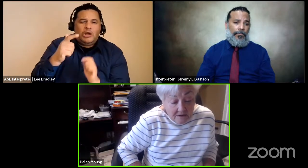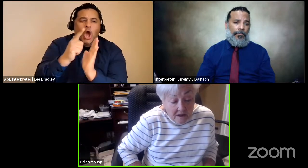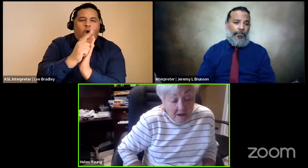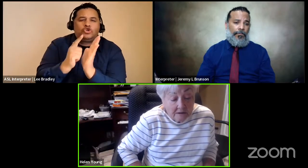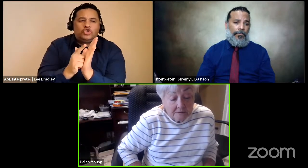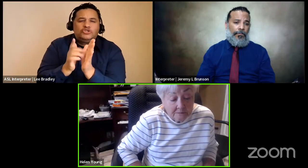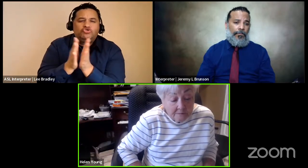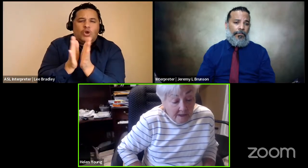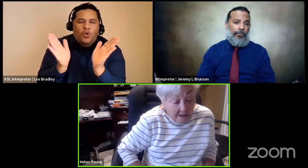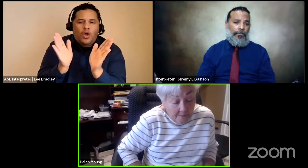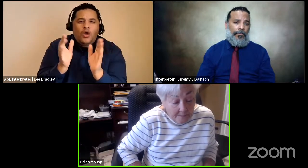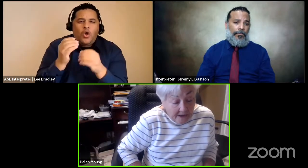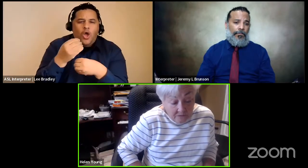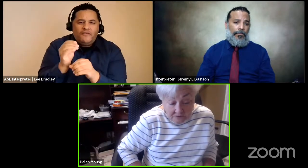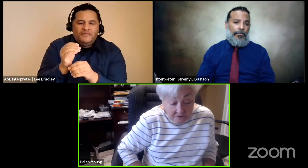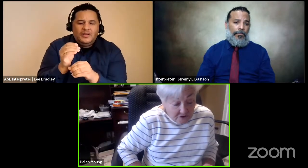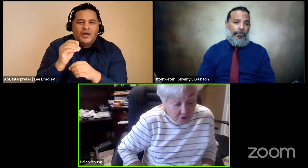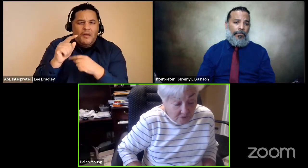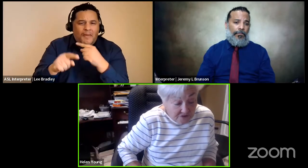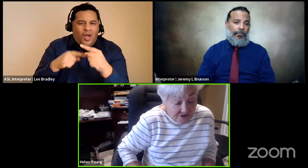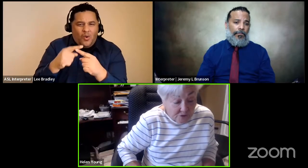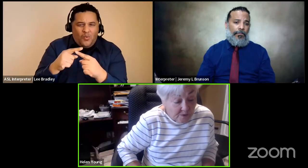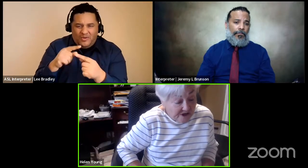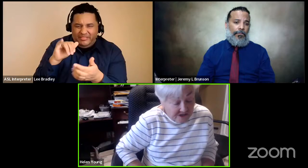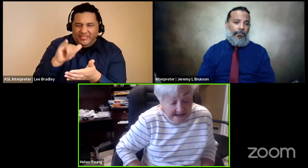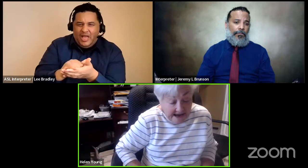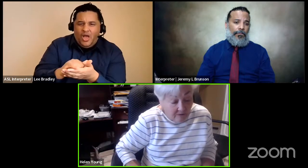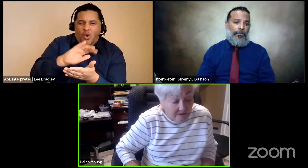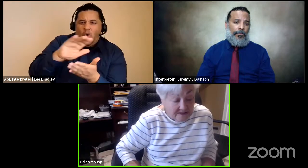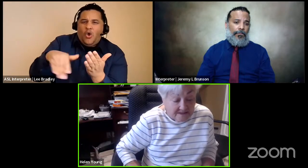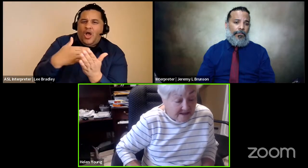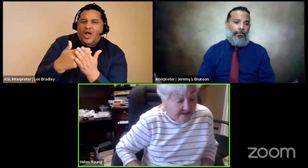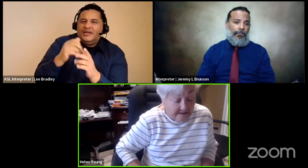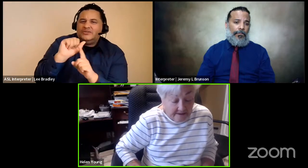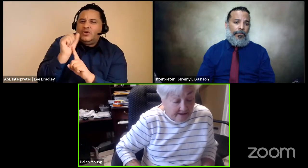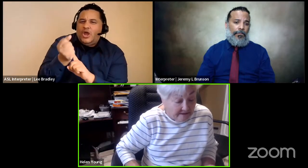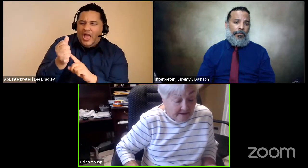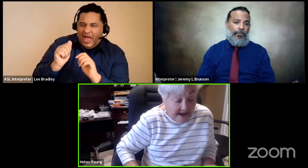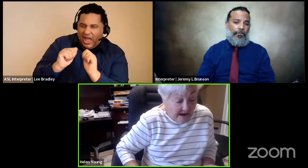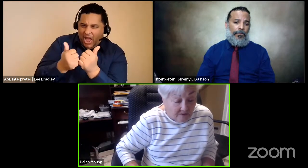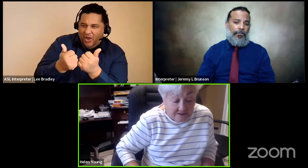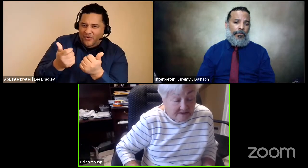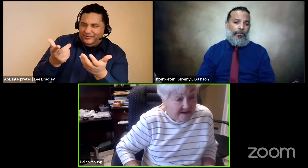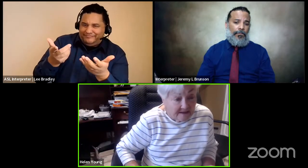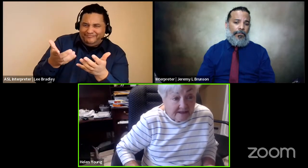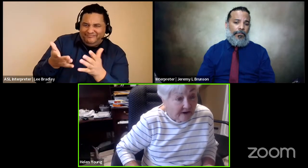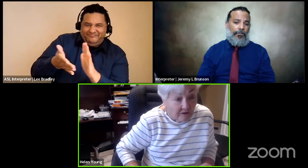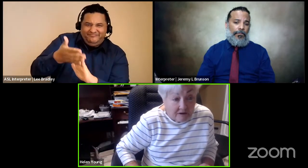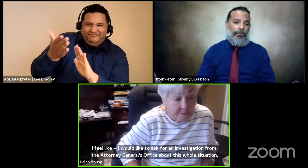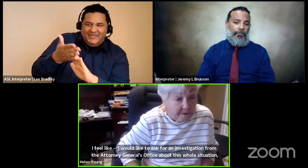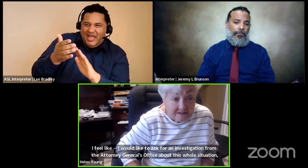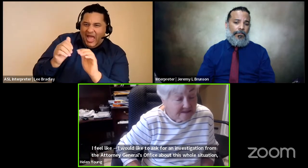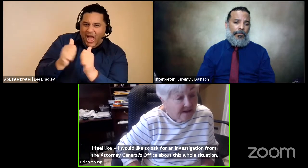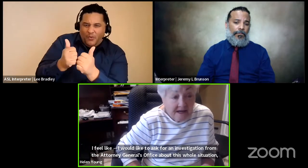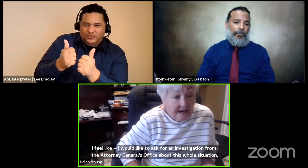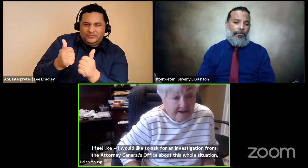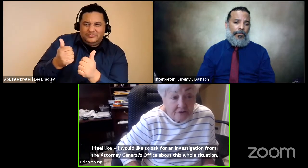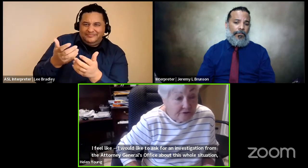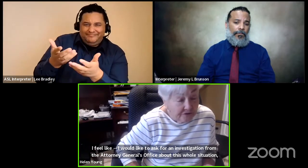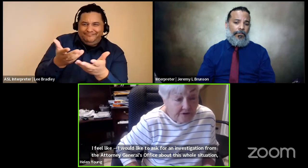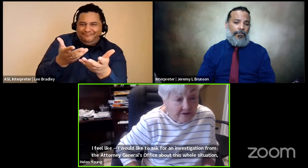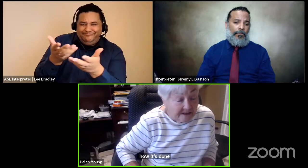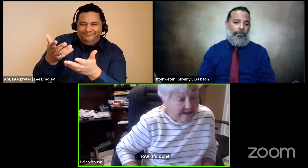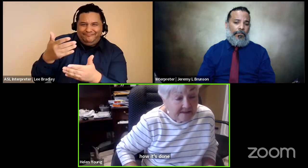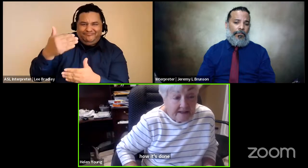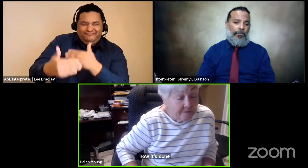office about this whole situation, how it's done and how it's taken care of, because I